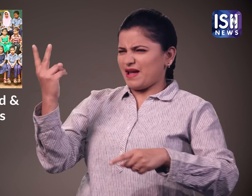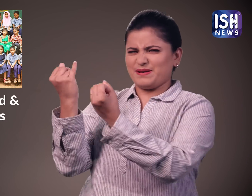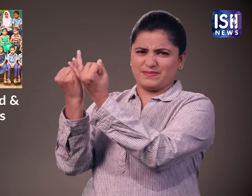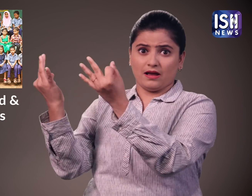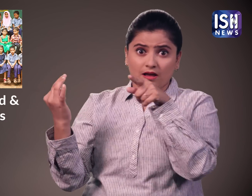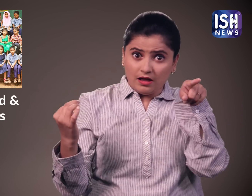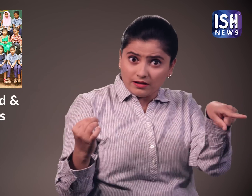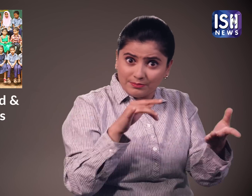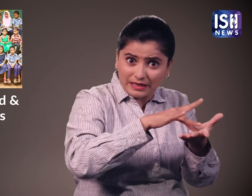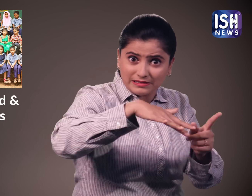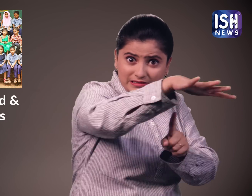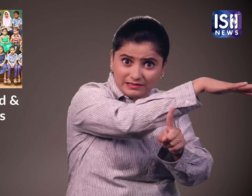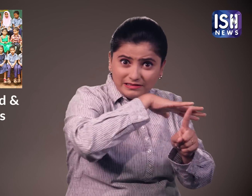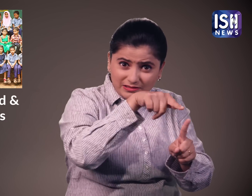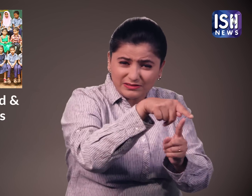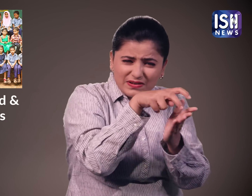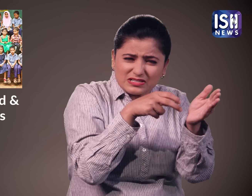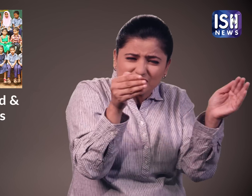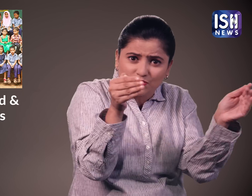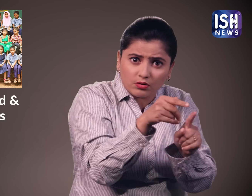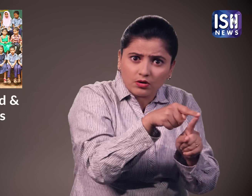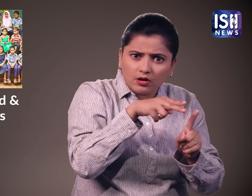However, the village has more than 300 pairs of twins.